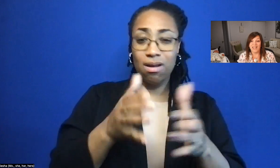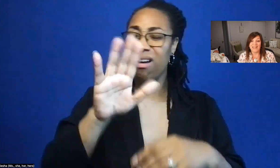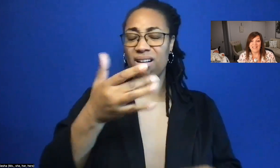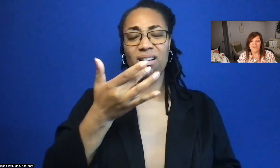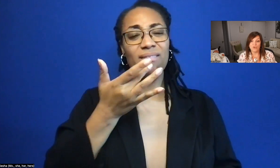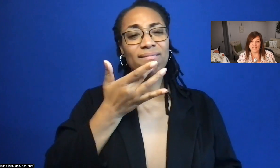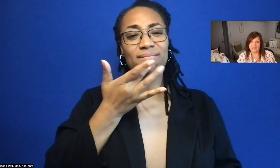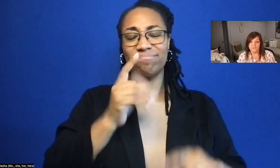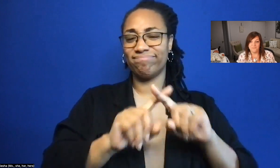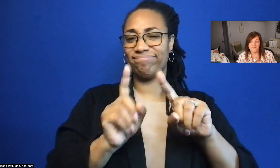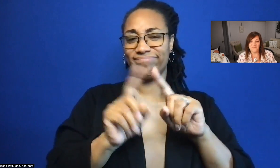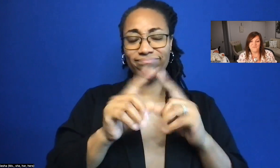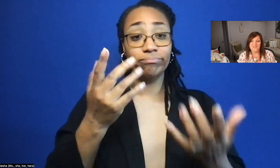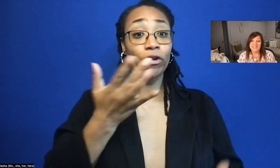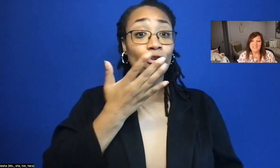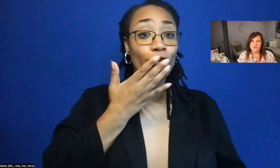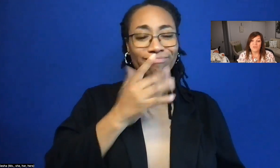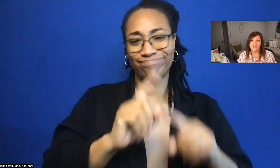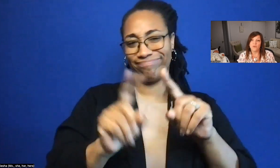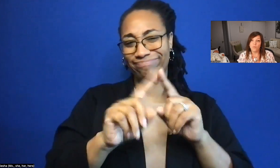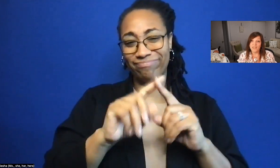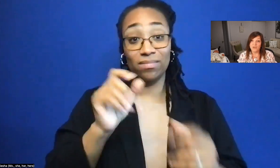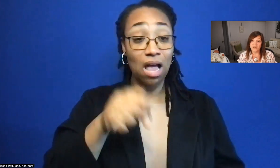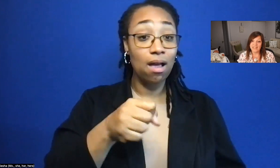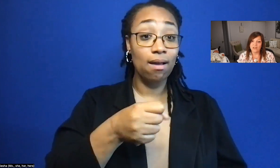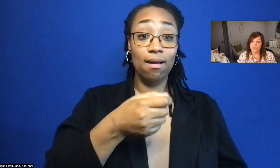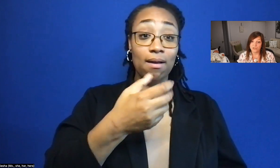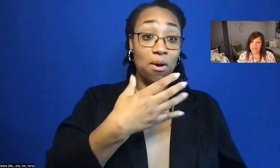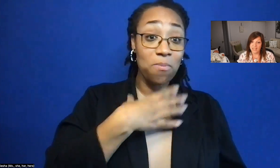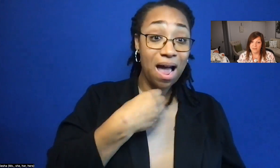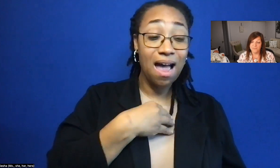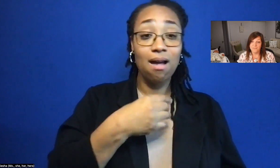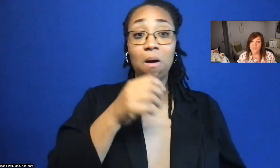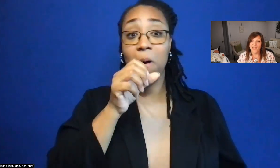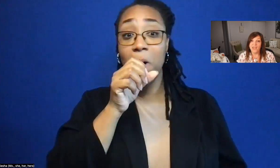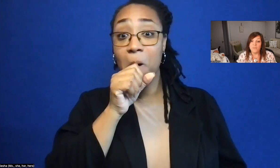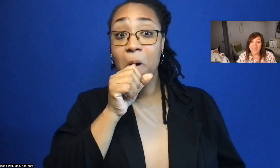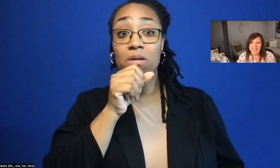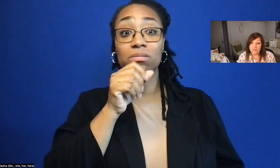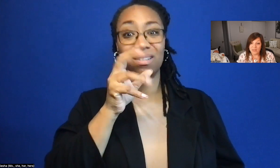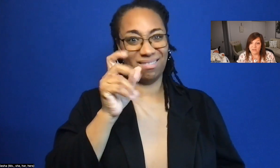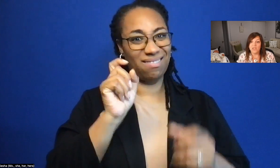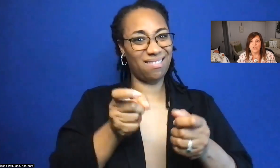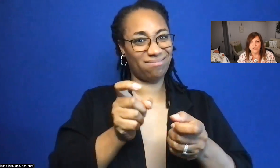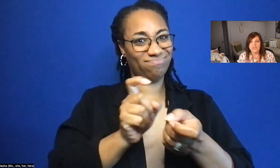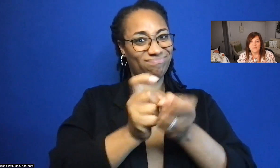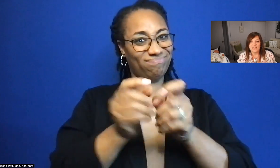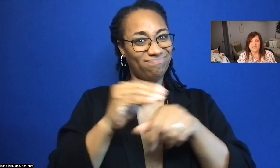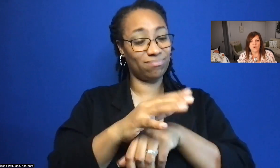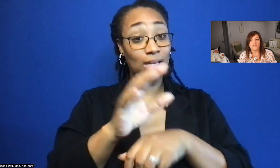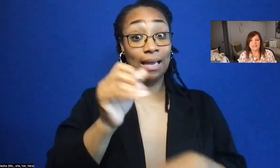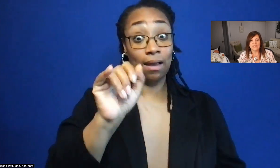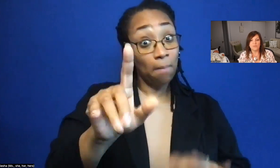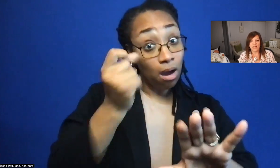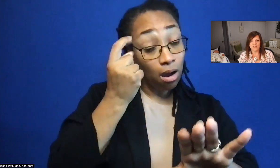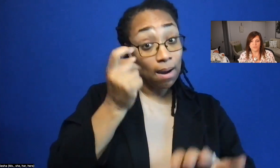orange, and even green. This is usually from what you are eating or drinking. Pink milk usually means you